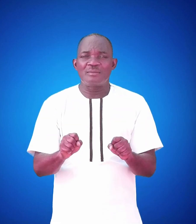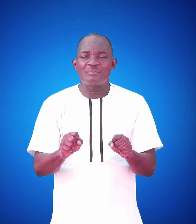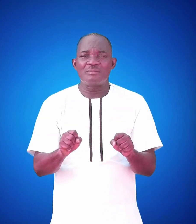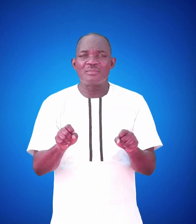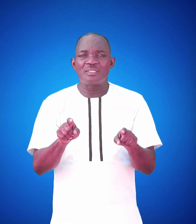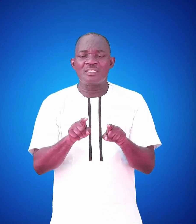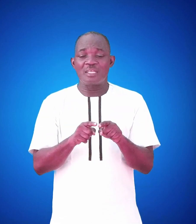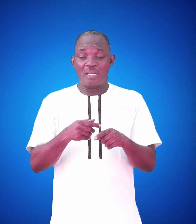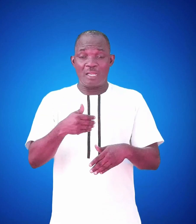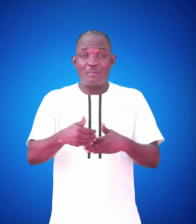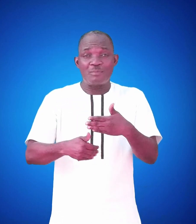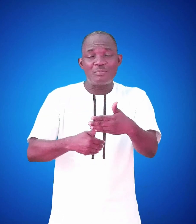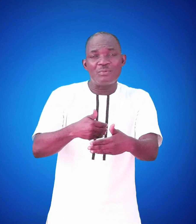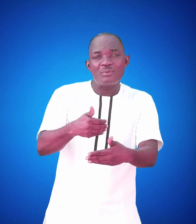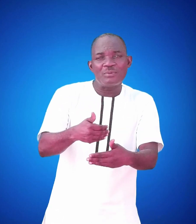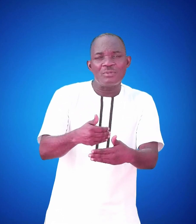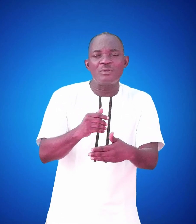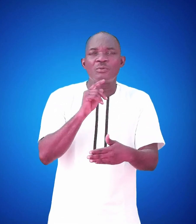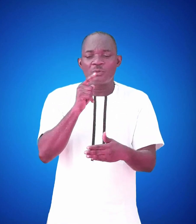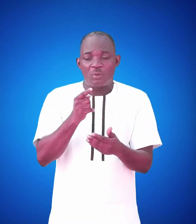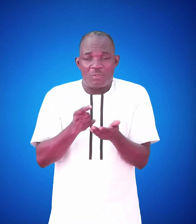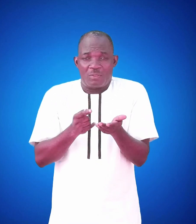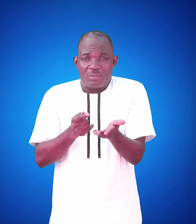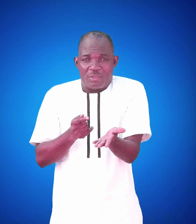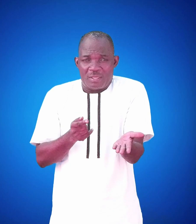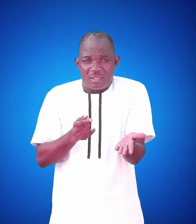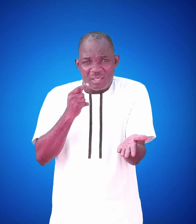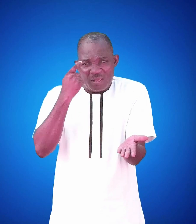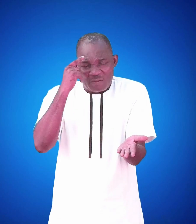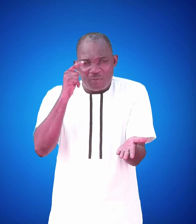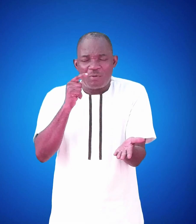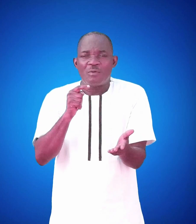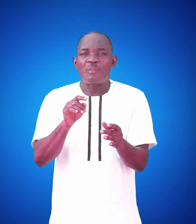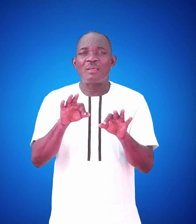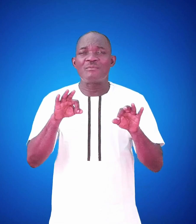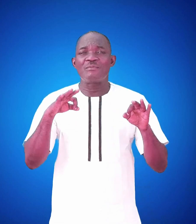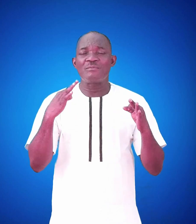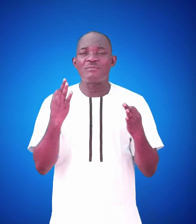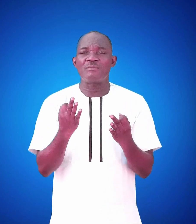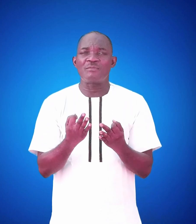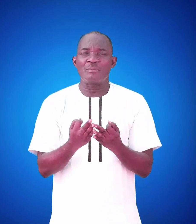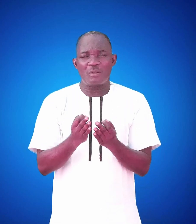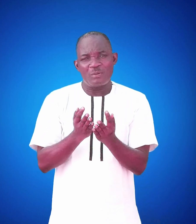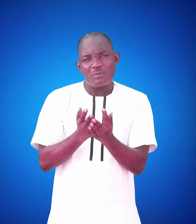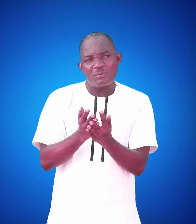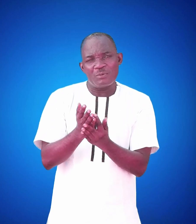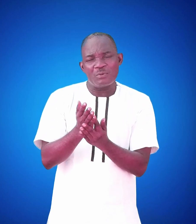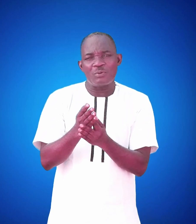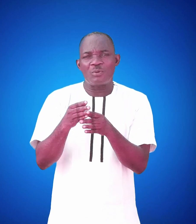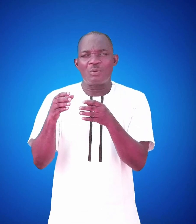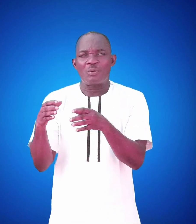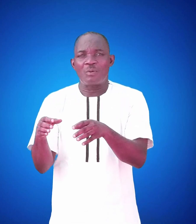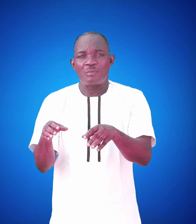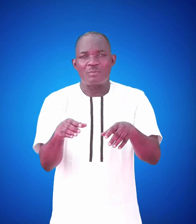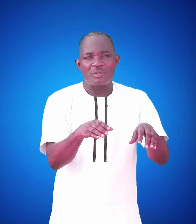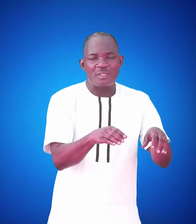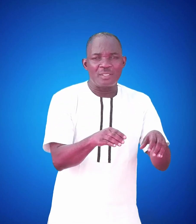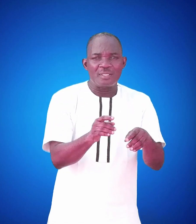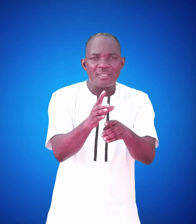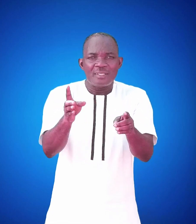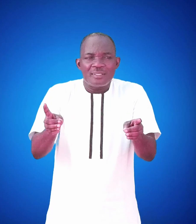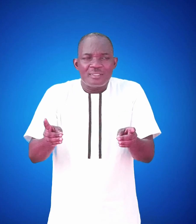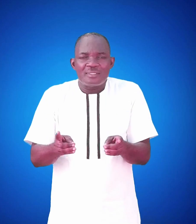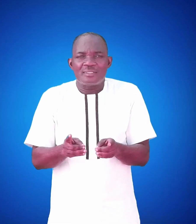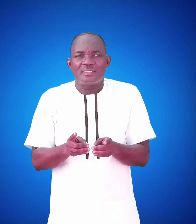and processes are in place for the household through the community,